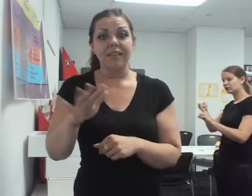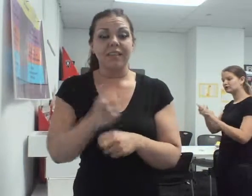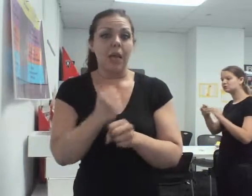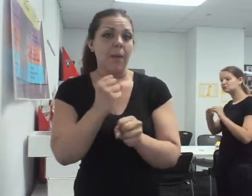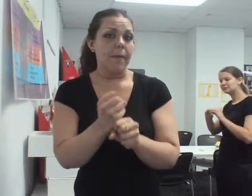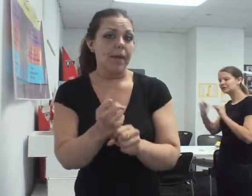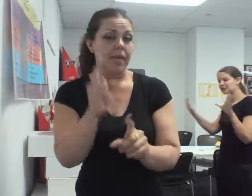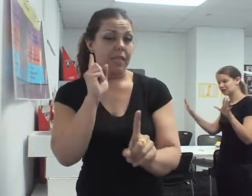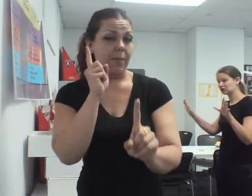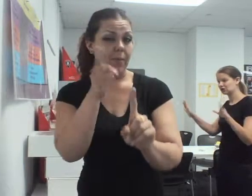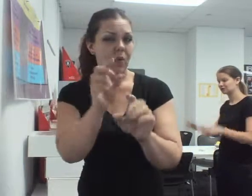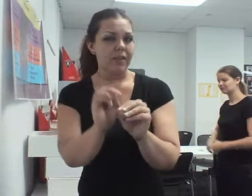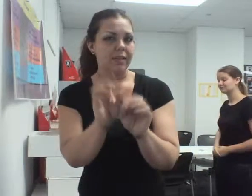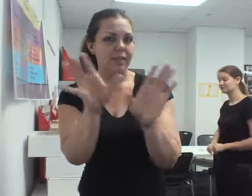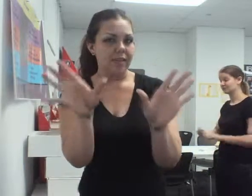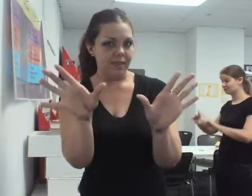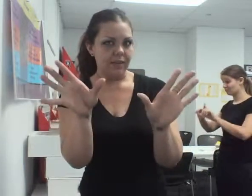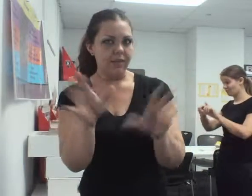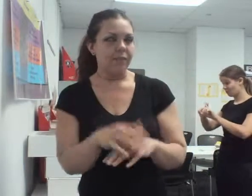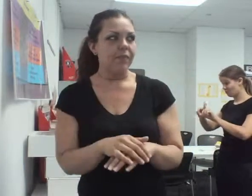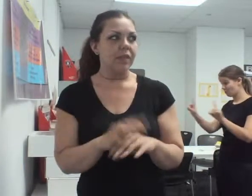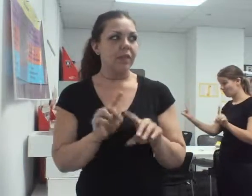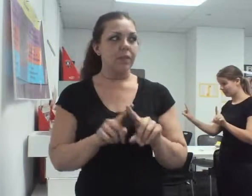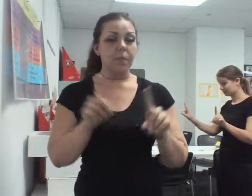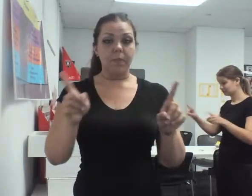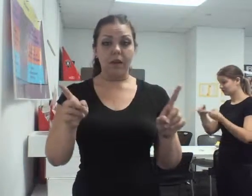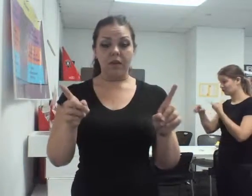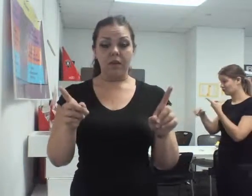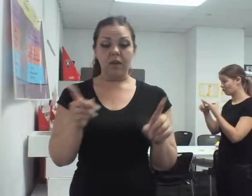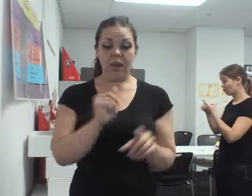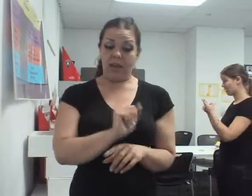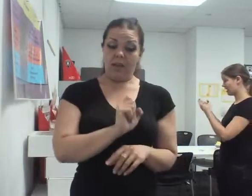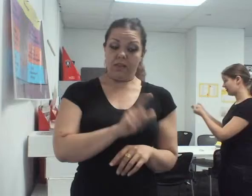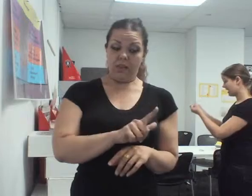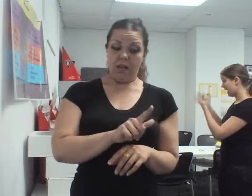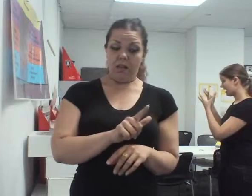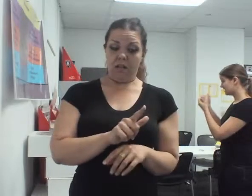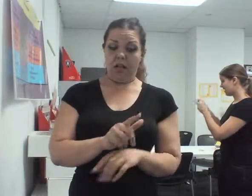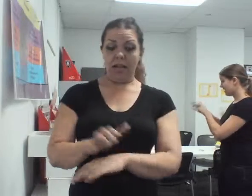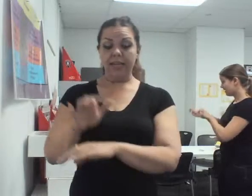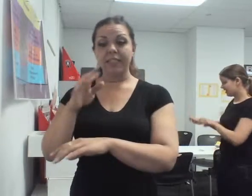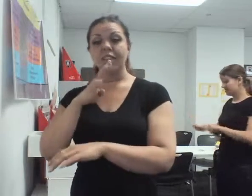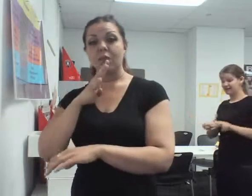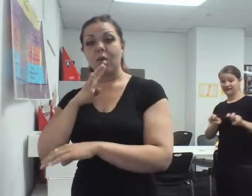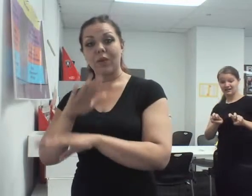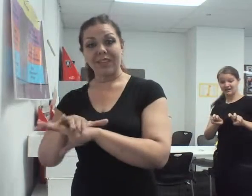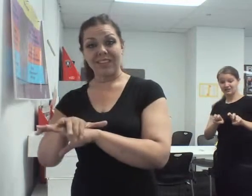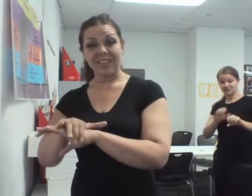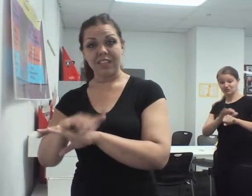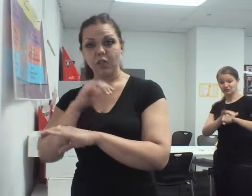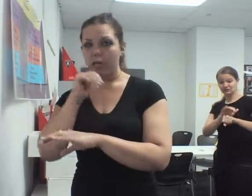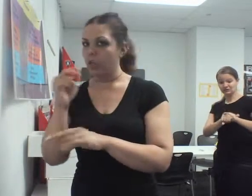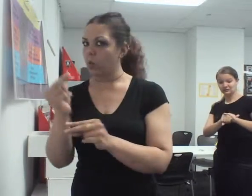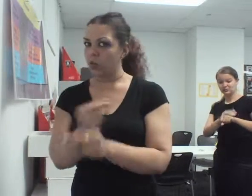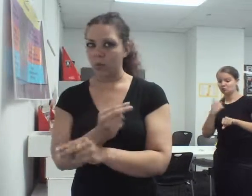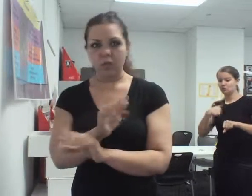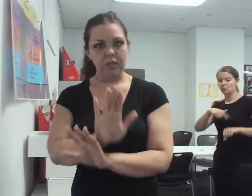However, when we go from ASL into spoken English, we don't use it. We